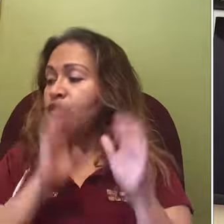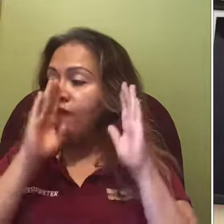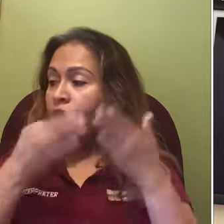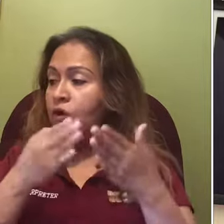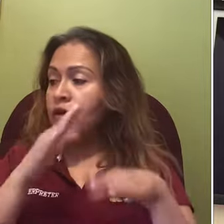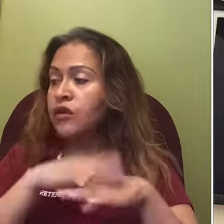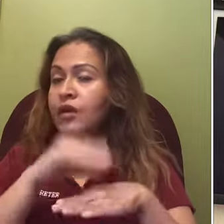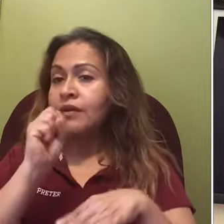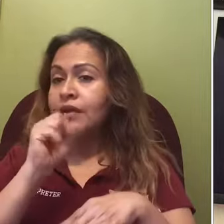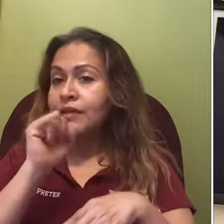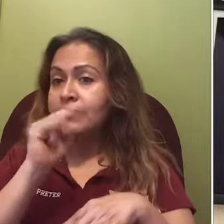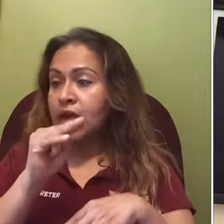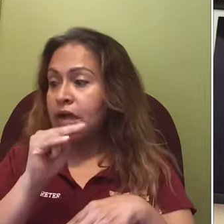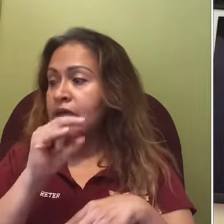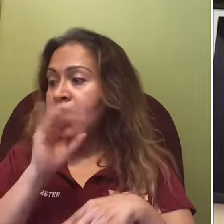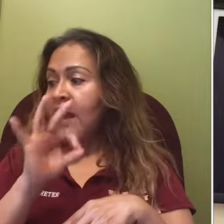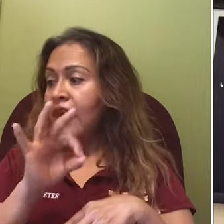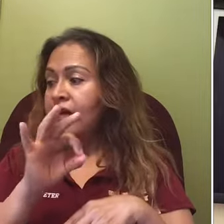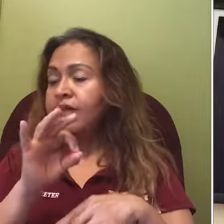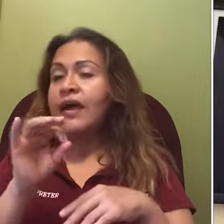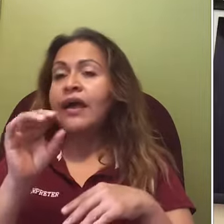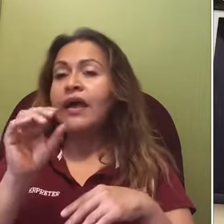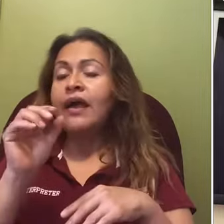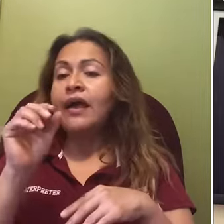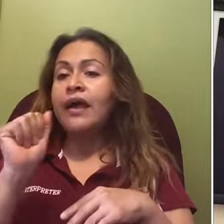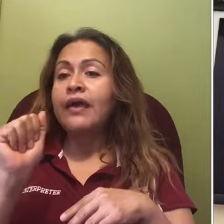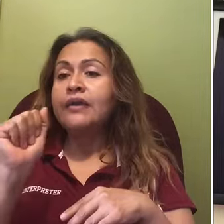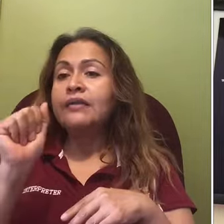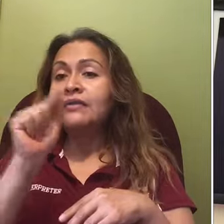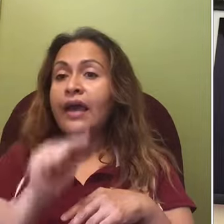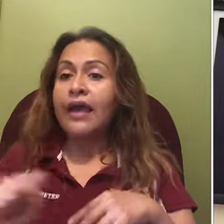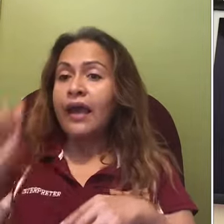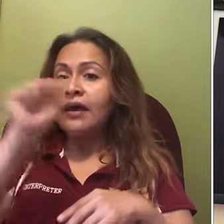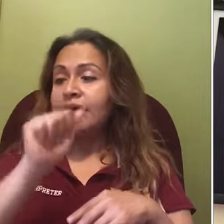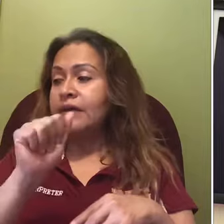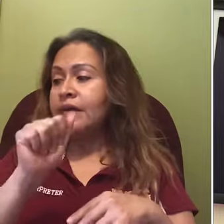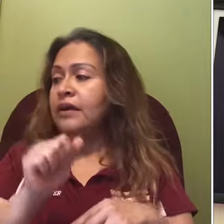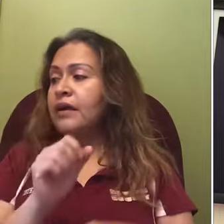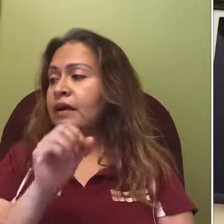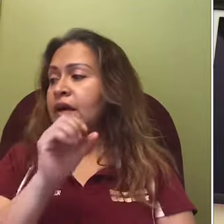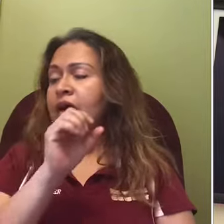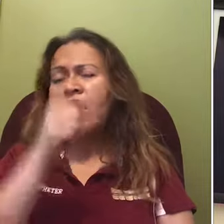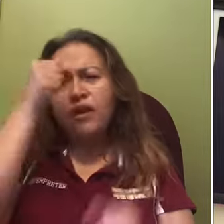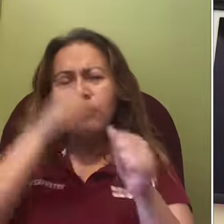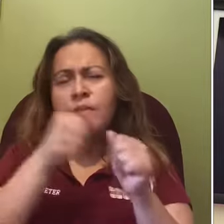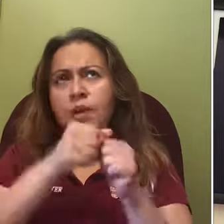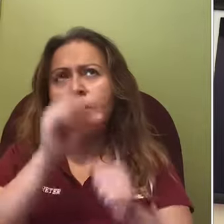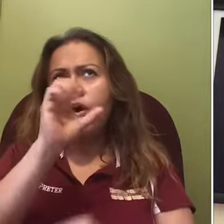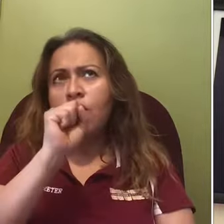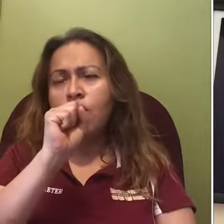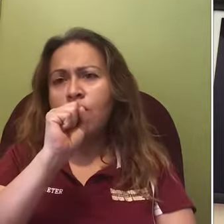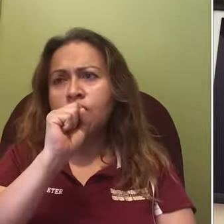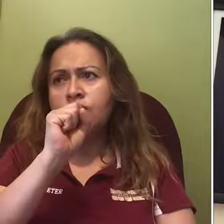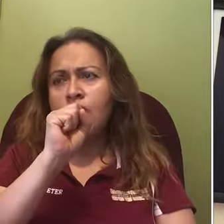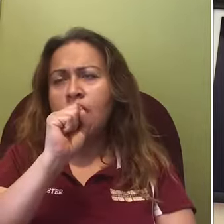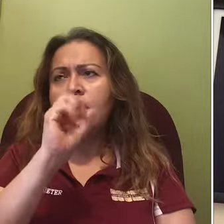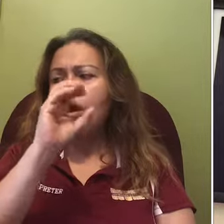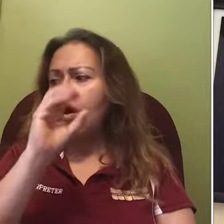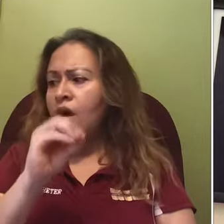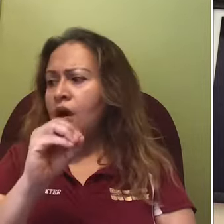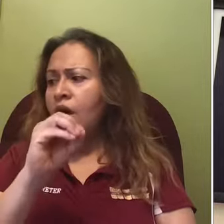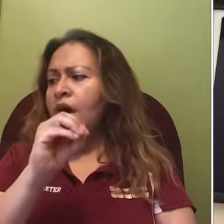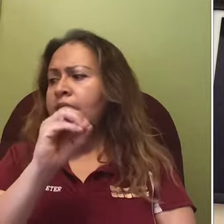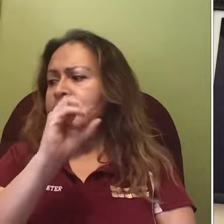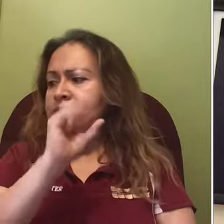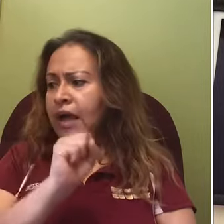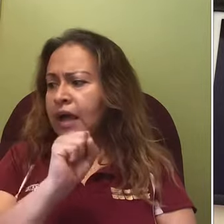the sine of theta, we just have to remember SOHCAHTOA. SOHCAHTOA. Sine is opposite over hypotenuse. So